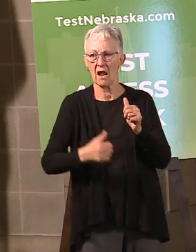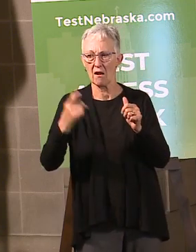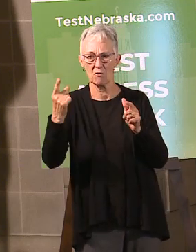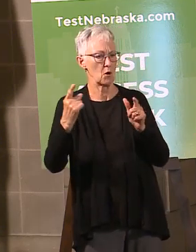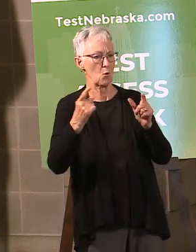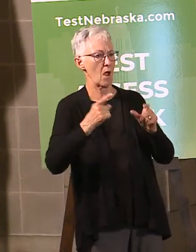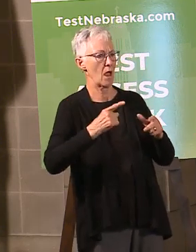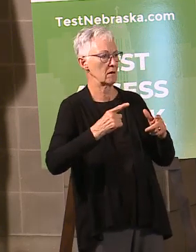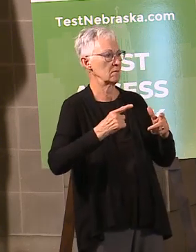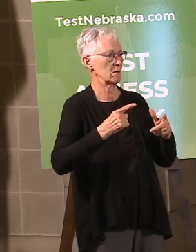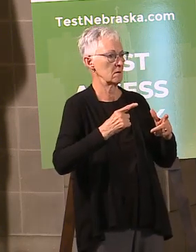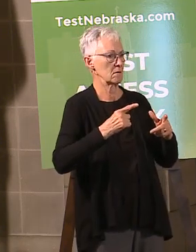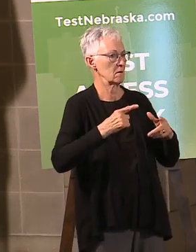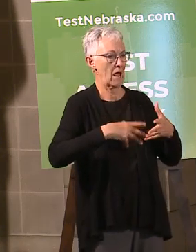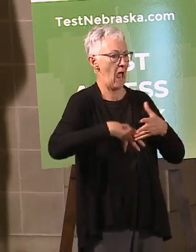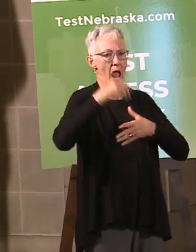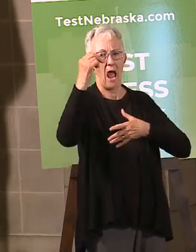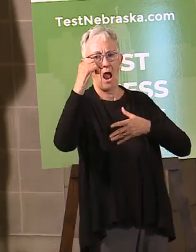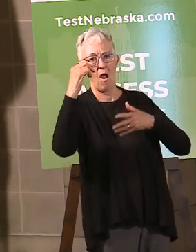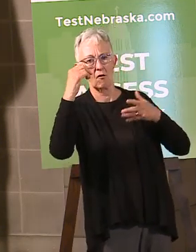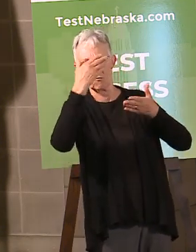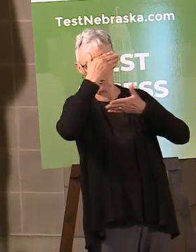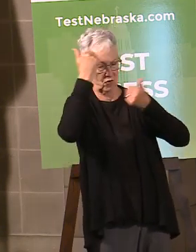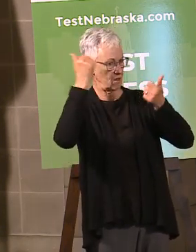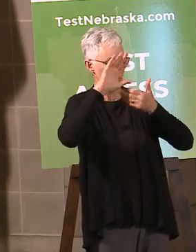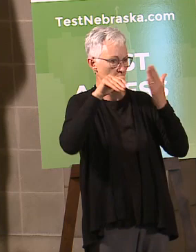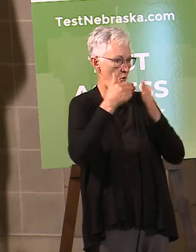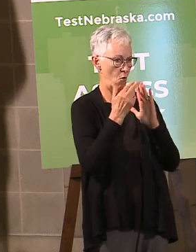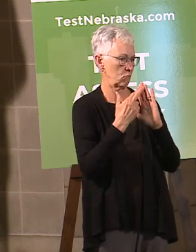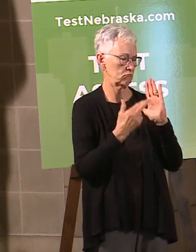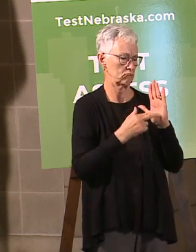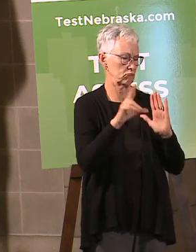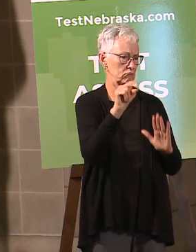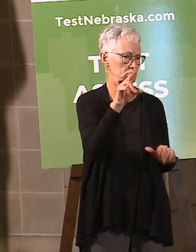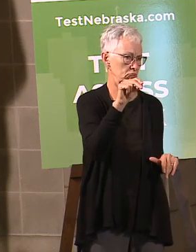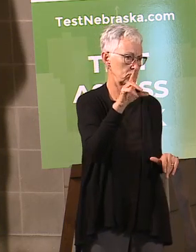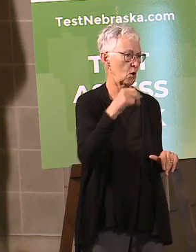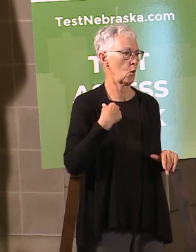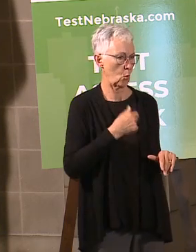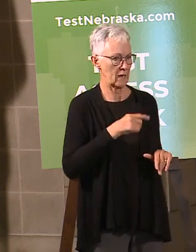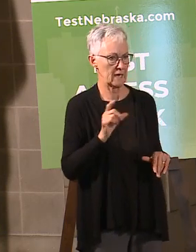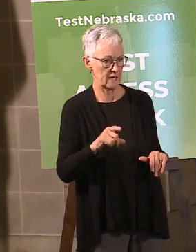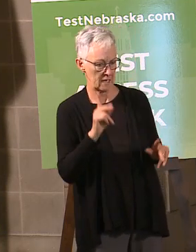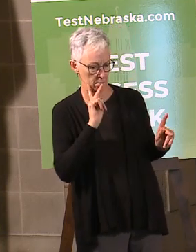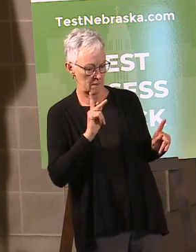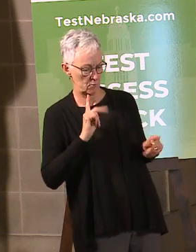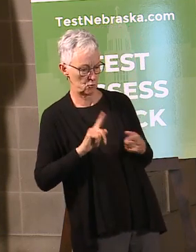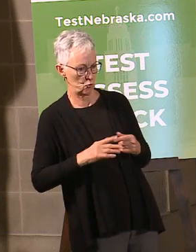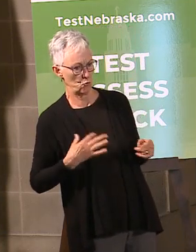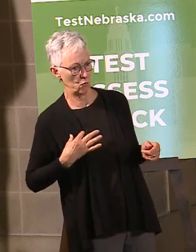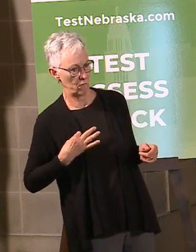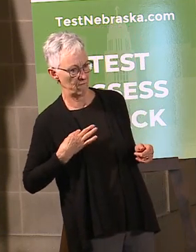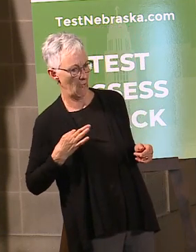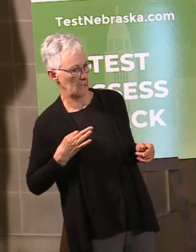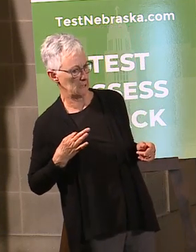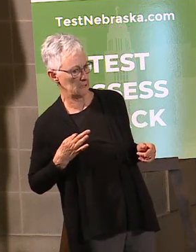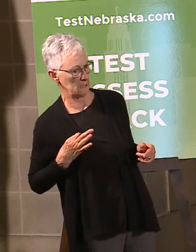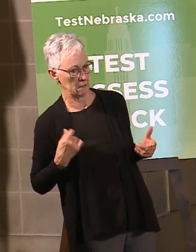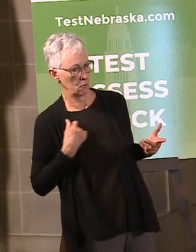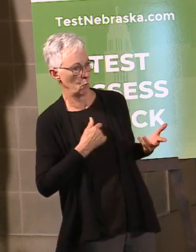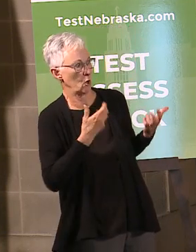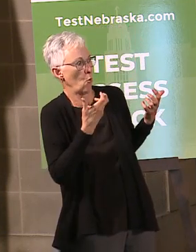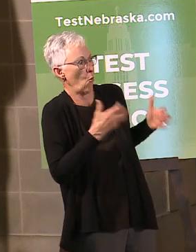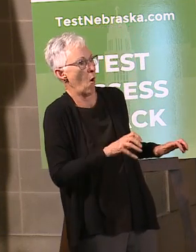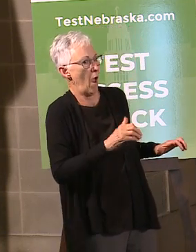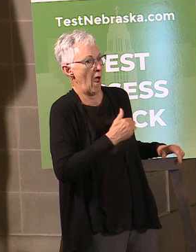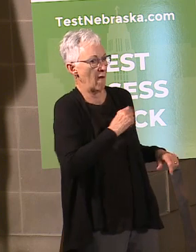your rules. And really what we need is that voluntary compliance from people, because we don't have enough police to sit on everybody's doorstep,